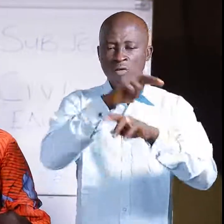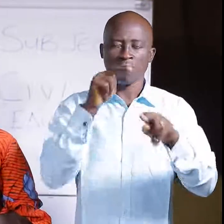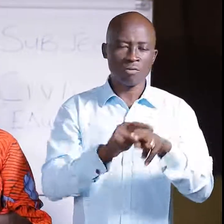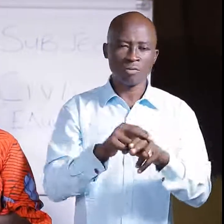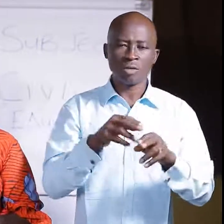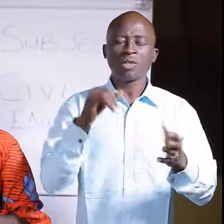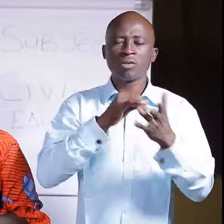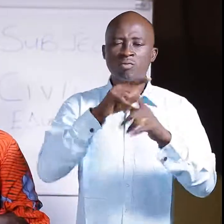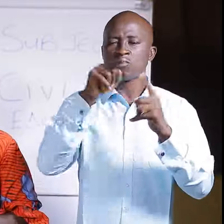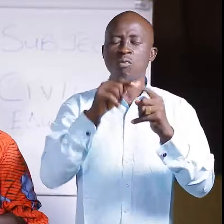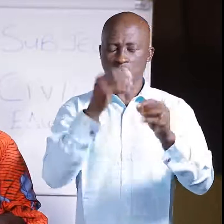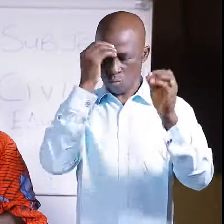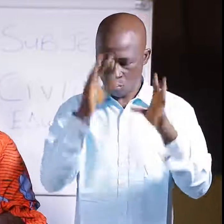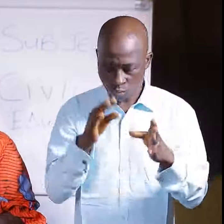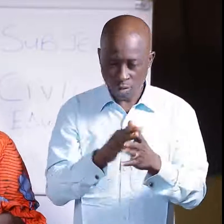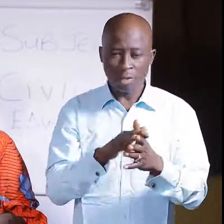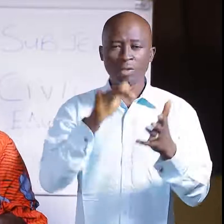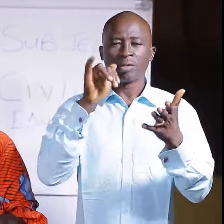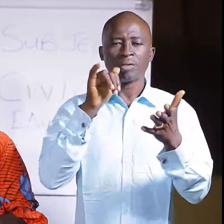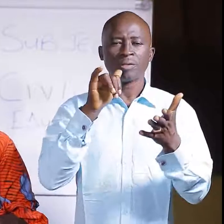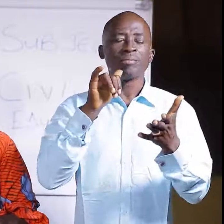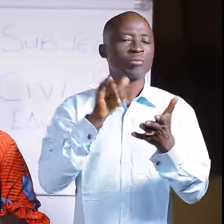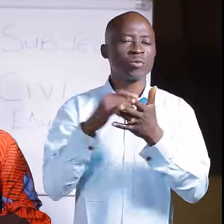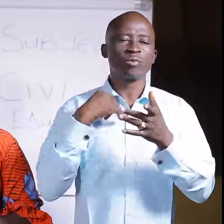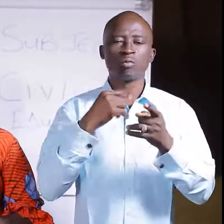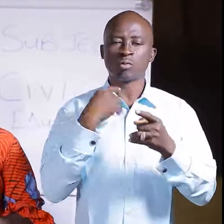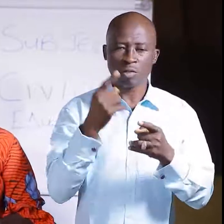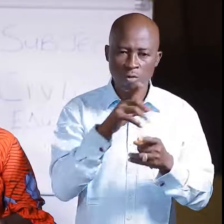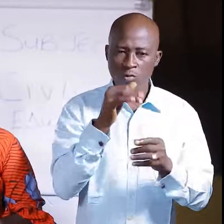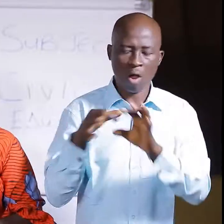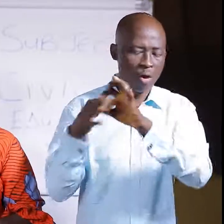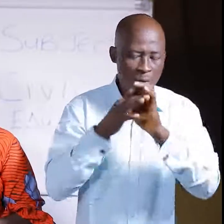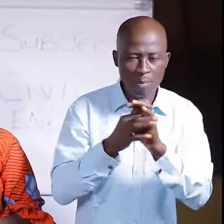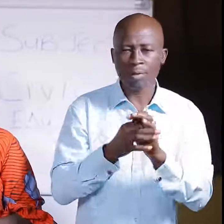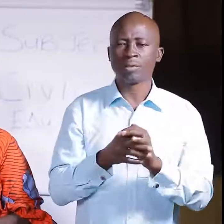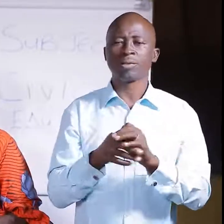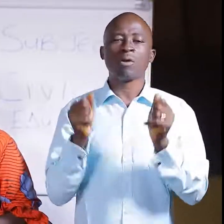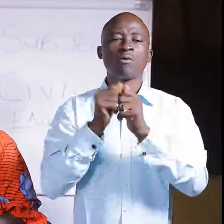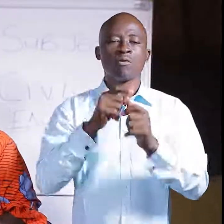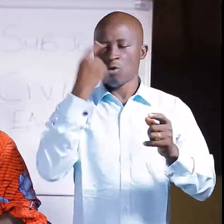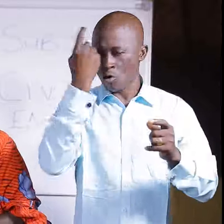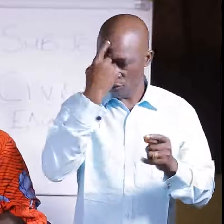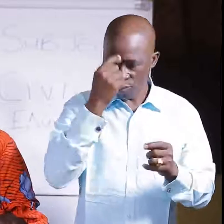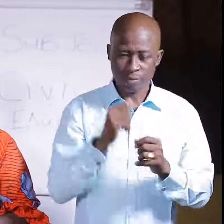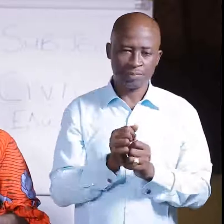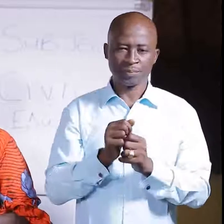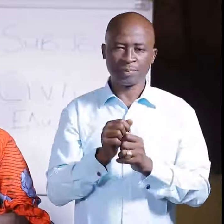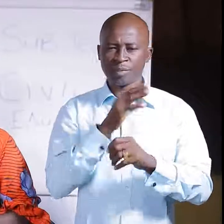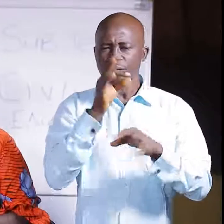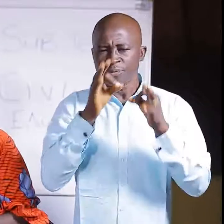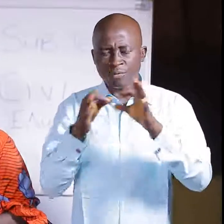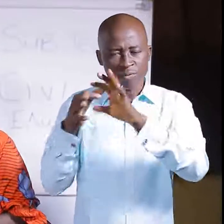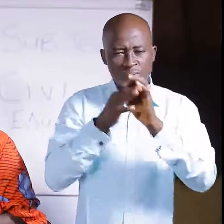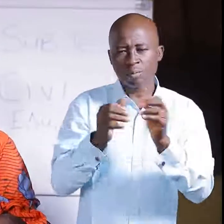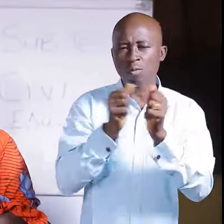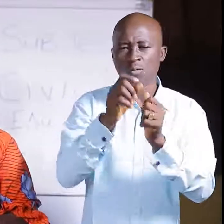when you obey the rules and regulations of your nation, we will now say you are cooperating with your government. And if you